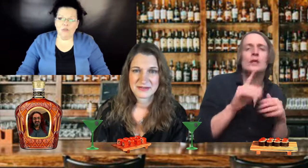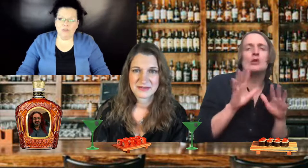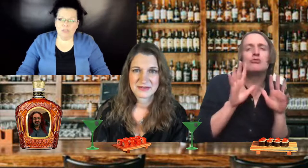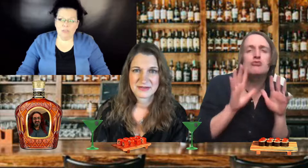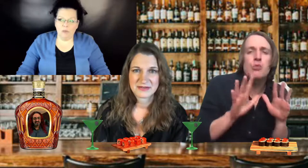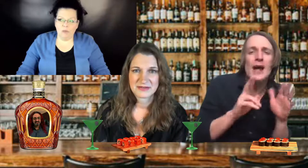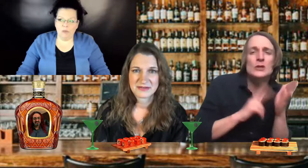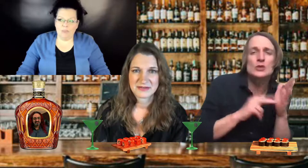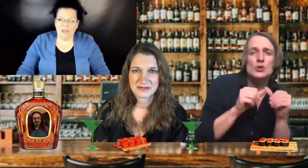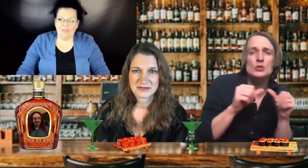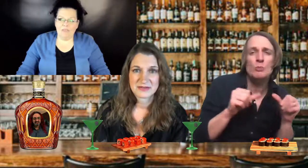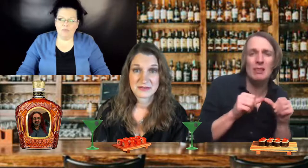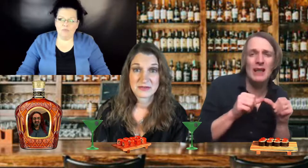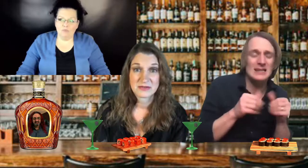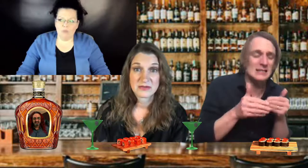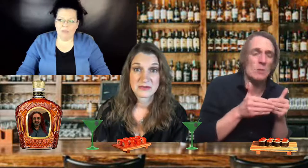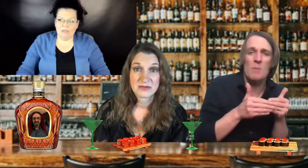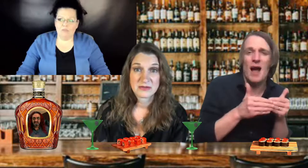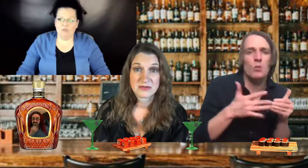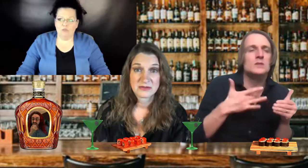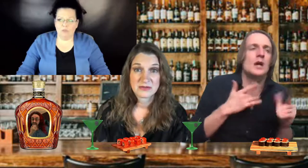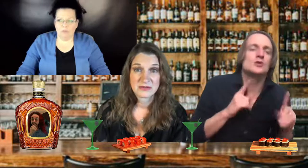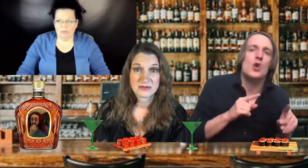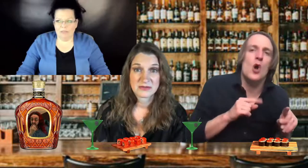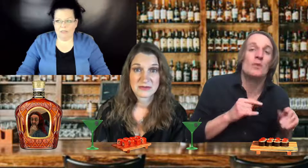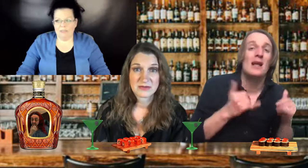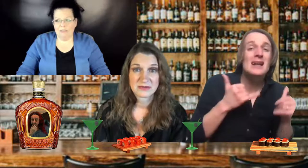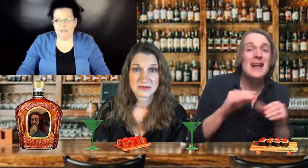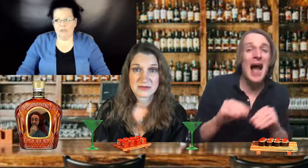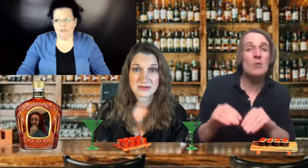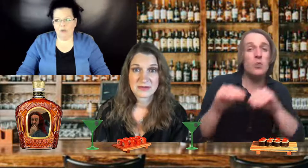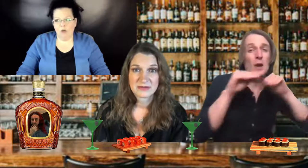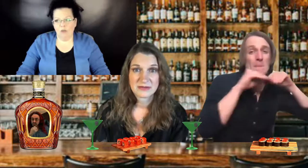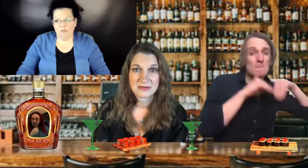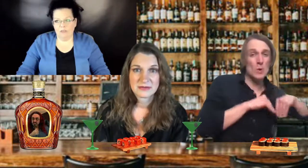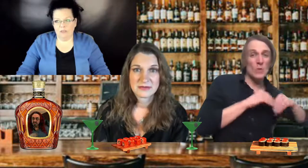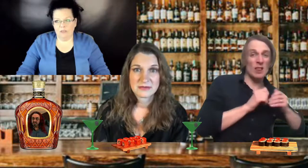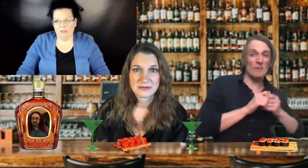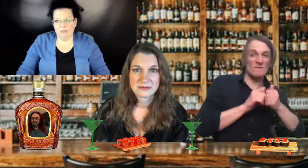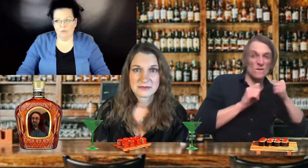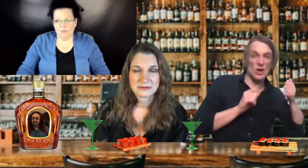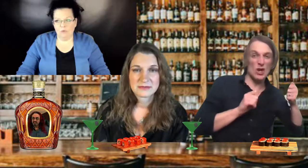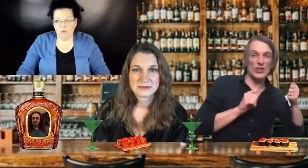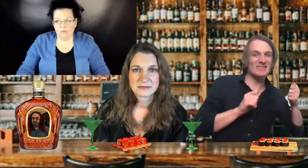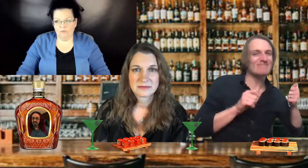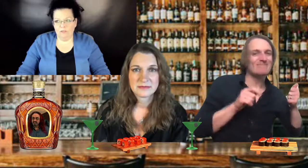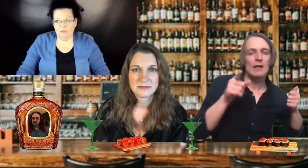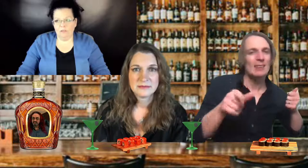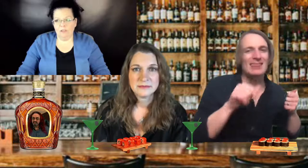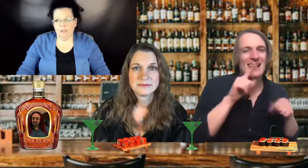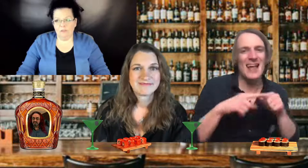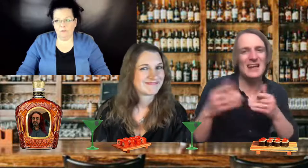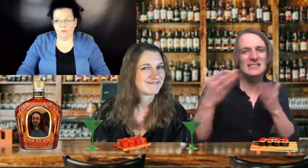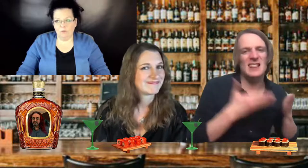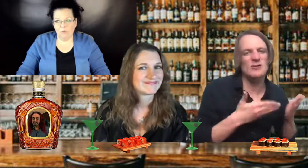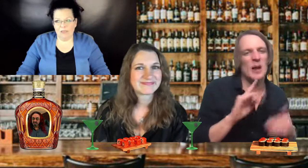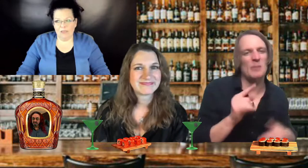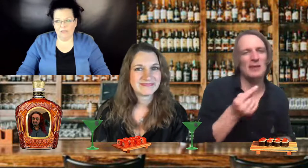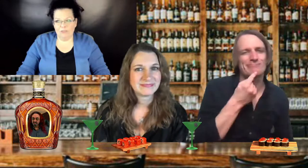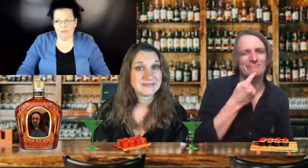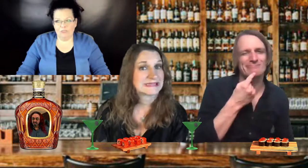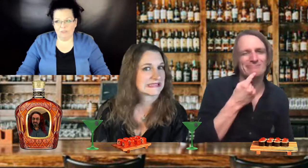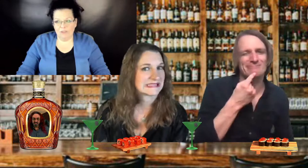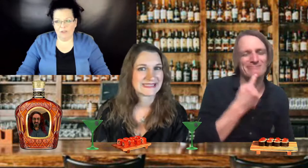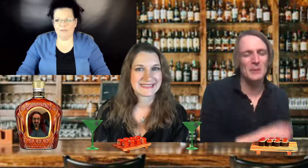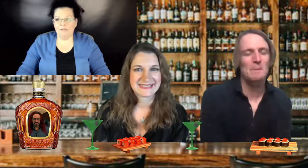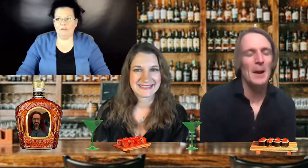near New York City where I was, they have this great sushi place and I used to go often. And then we moved a little bit further away and